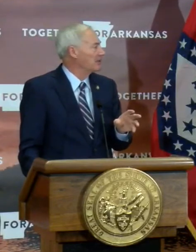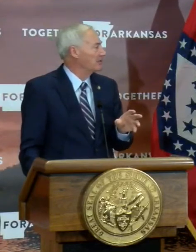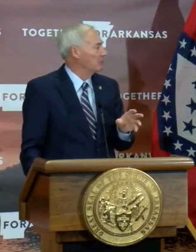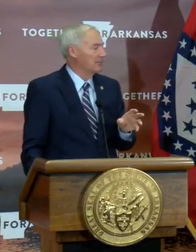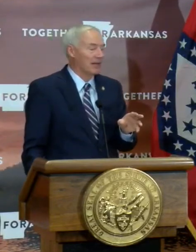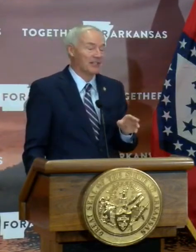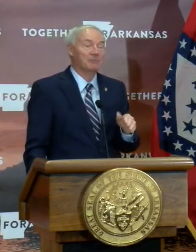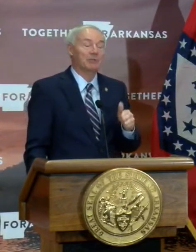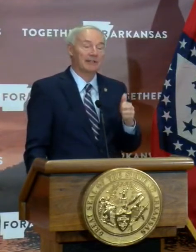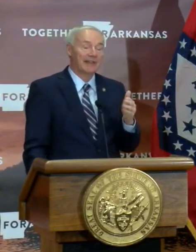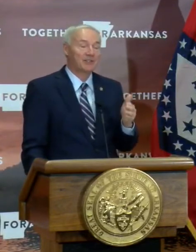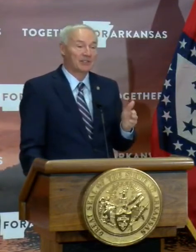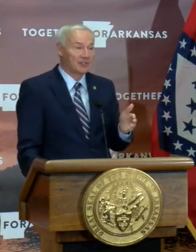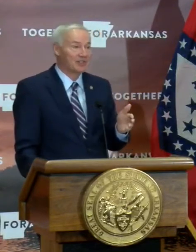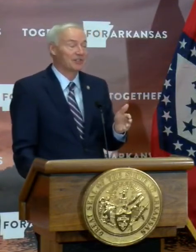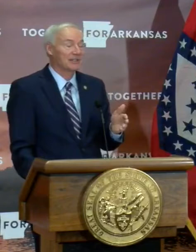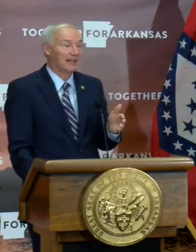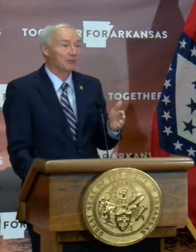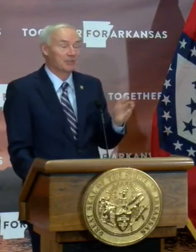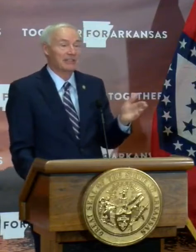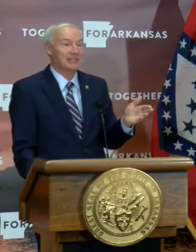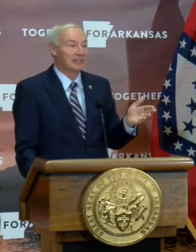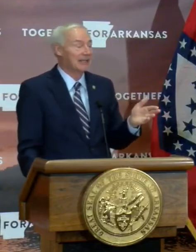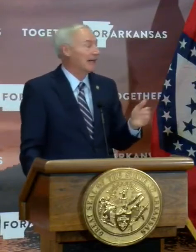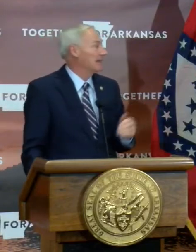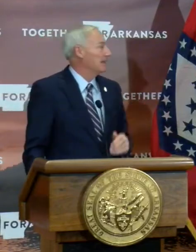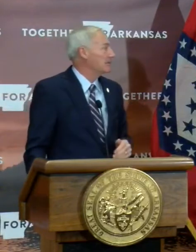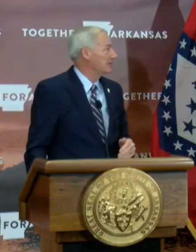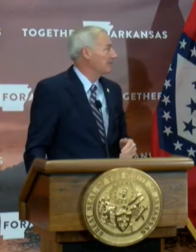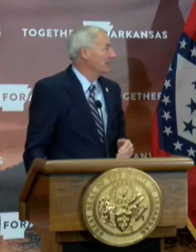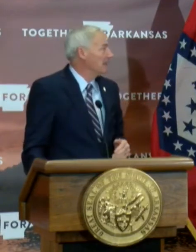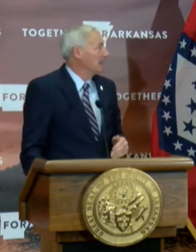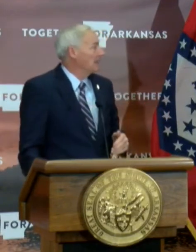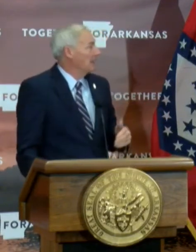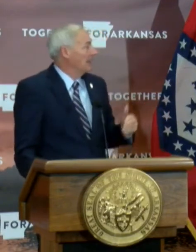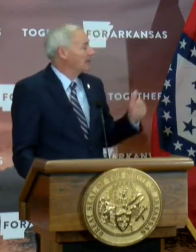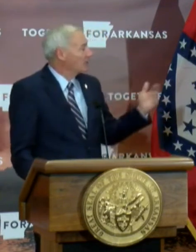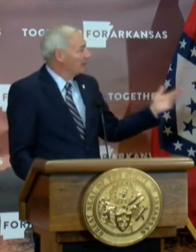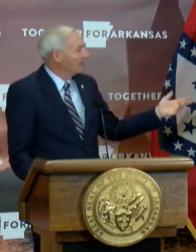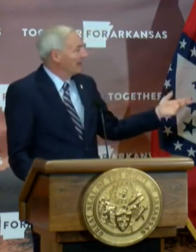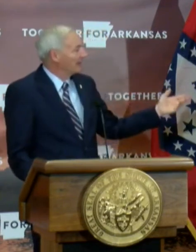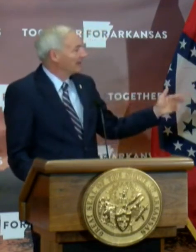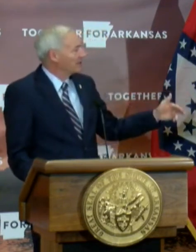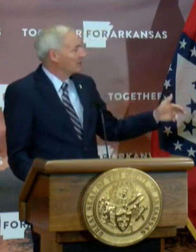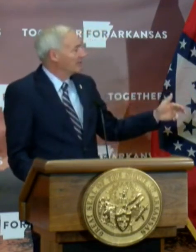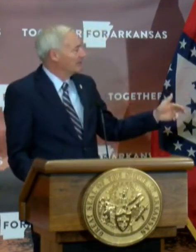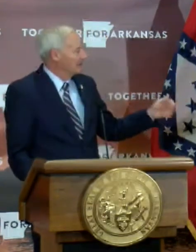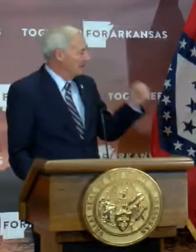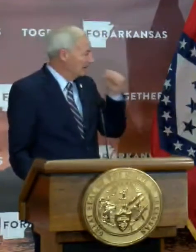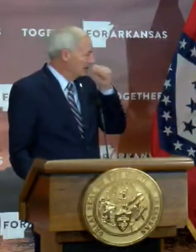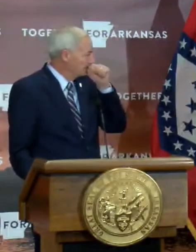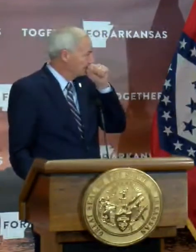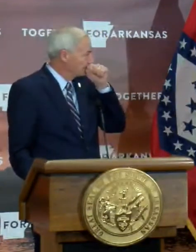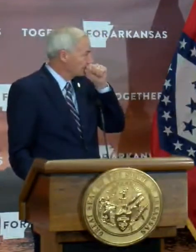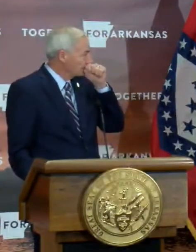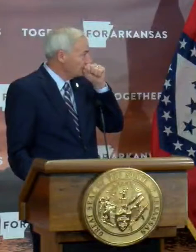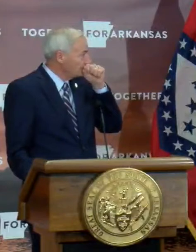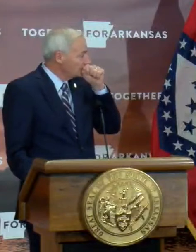to the best way possible, and that's consistent now with CDC guidelines. And so with that, let's go to the